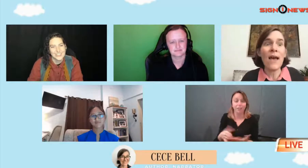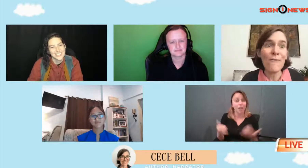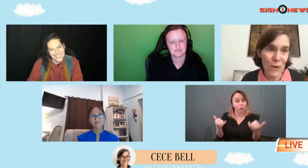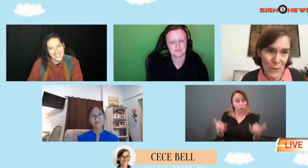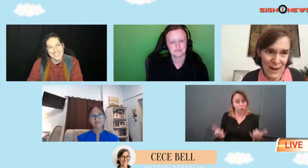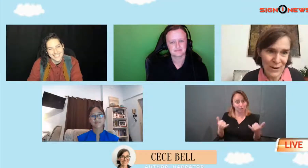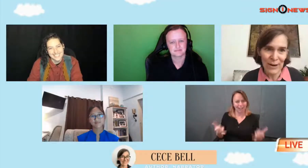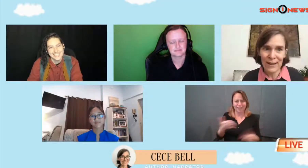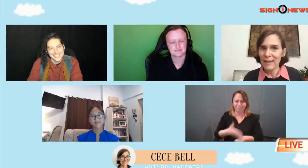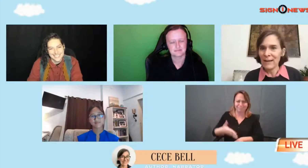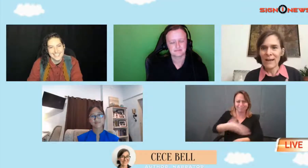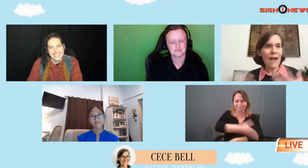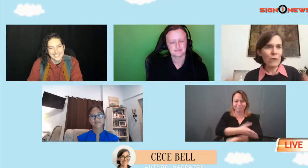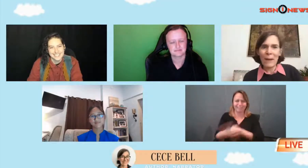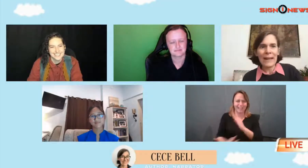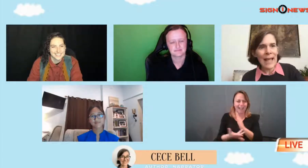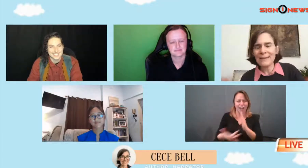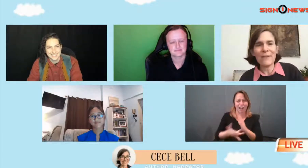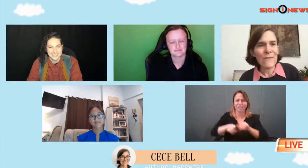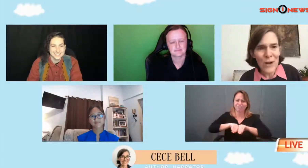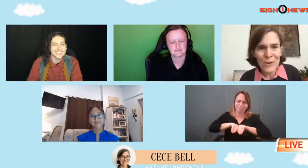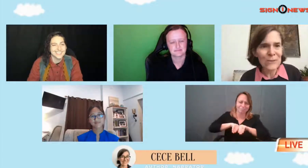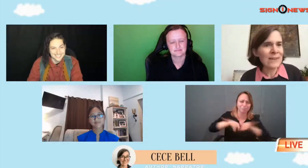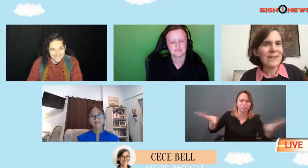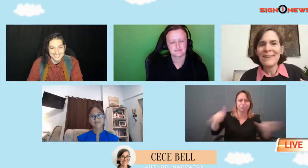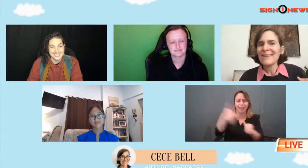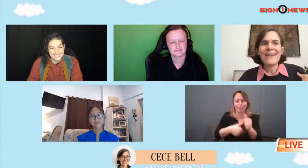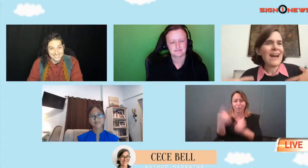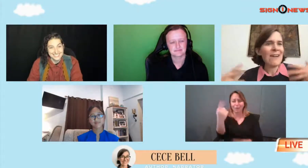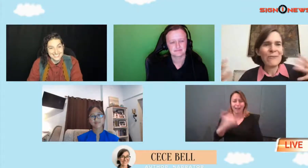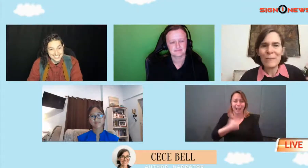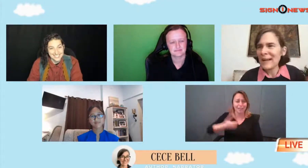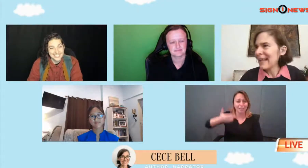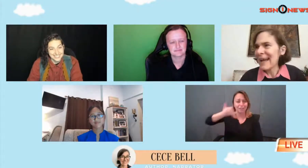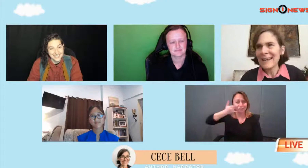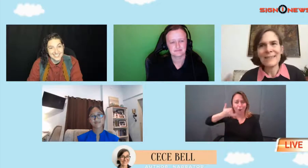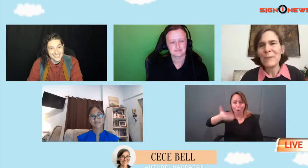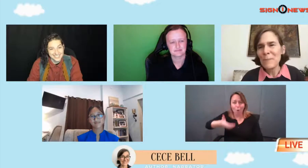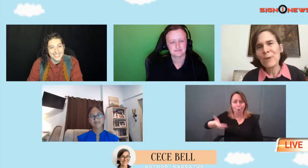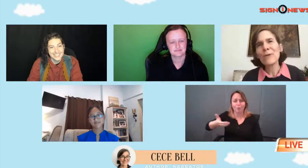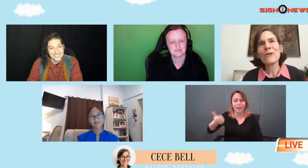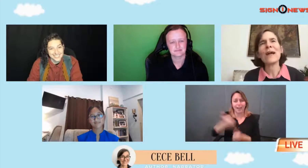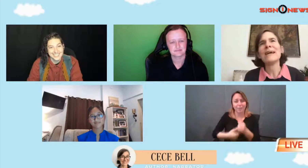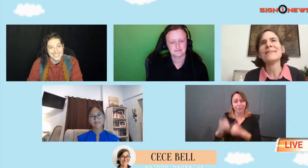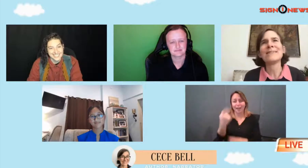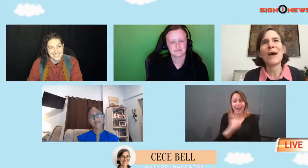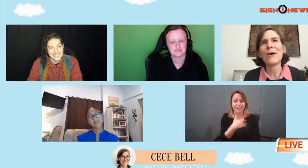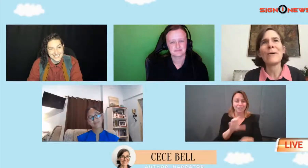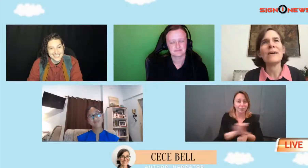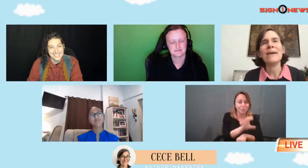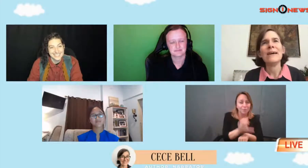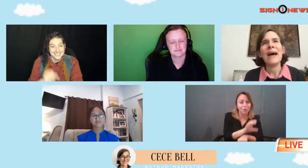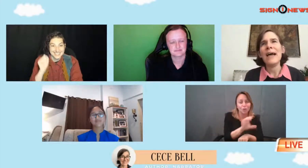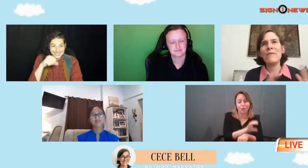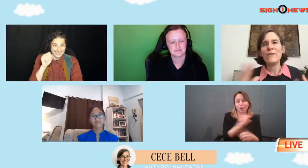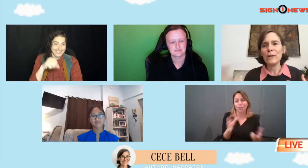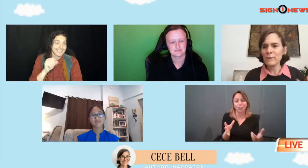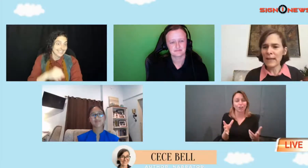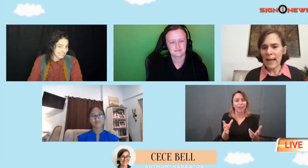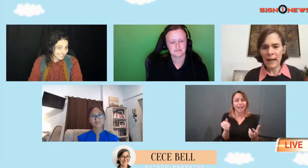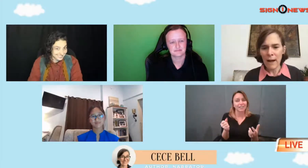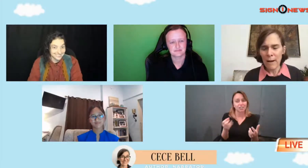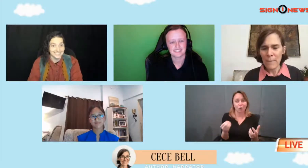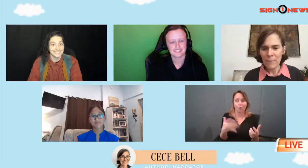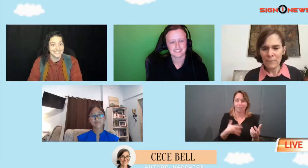is everywhere. Everybody has a phone. Everybody has a computer. And so it